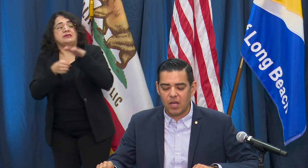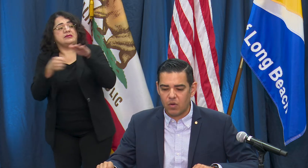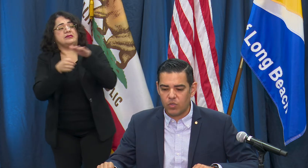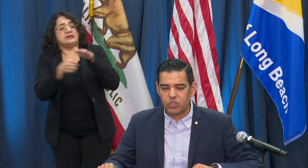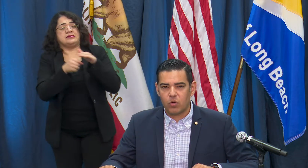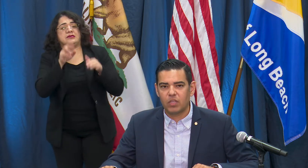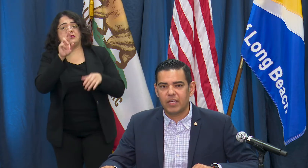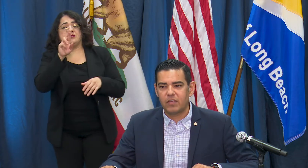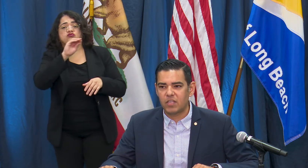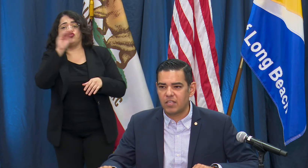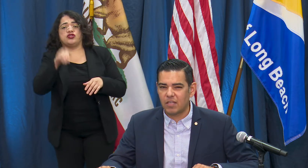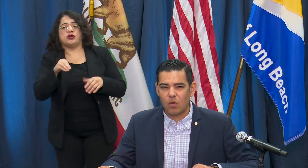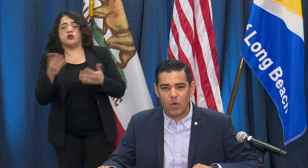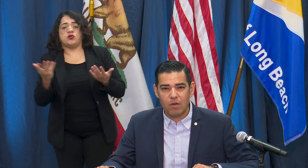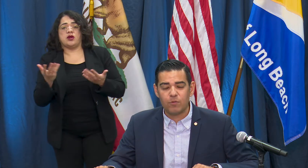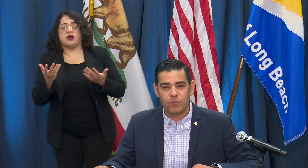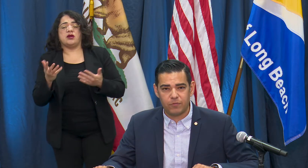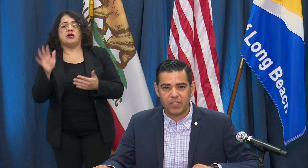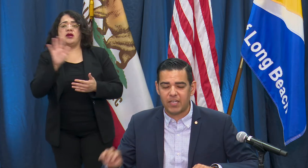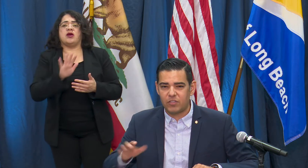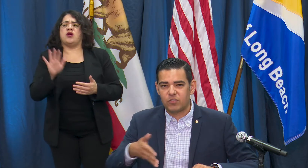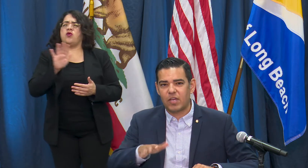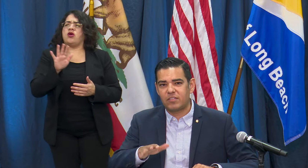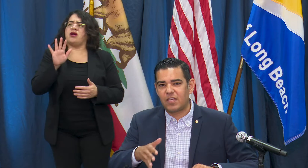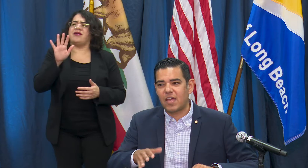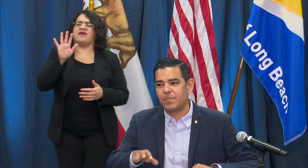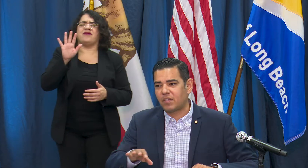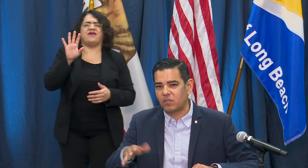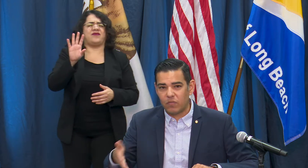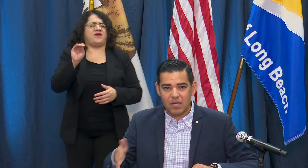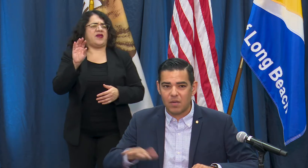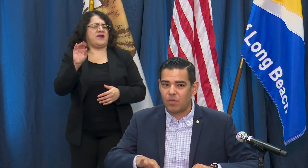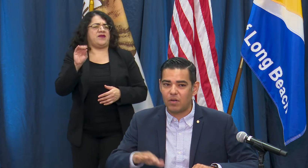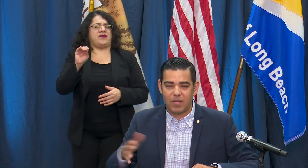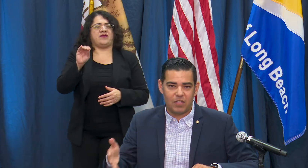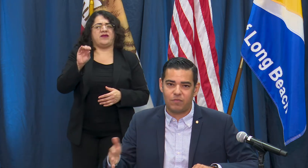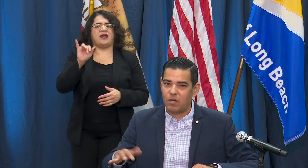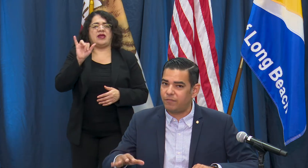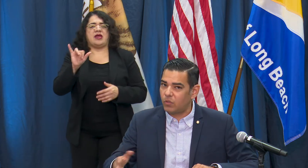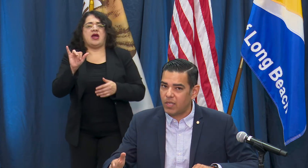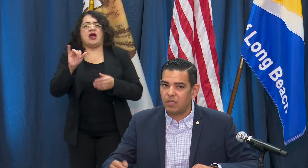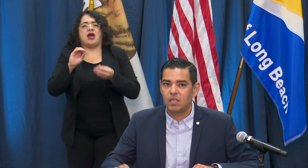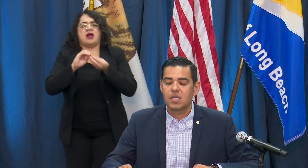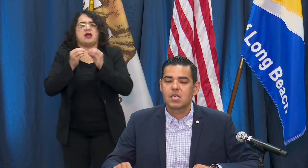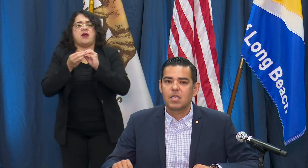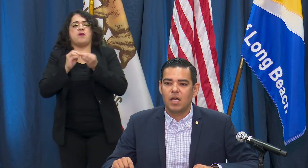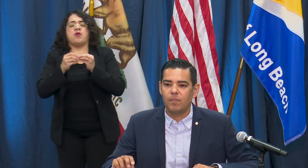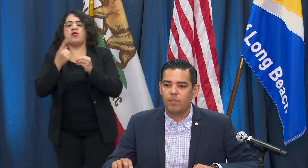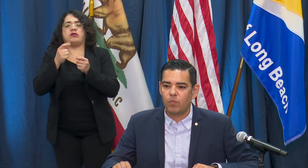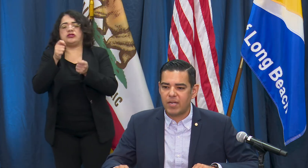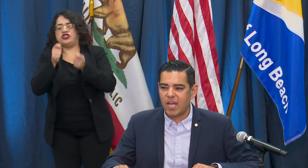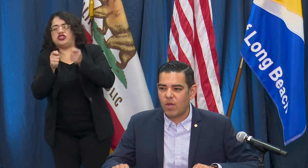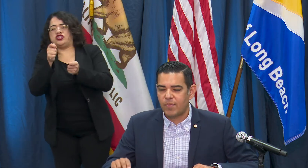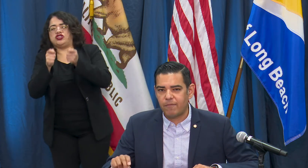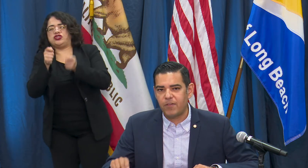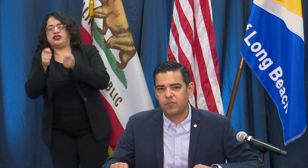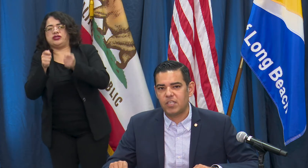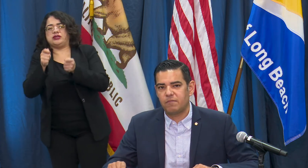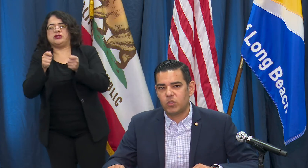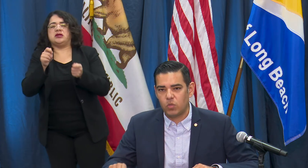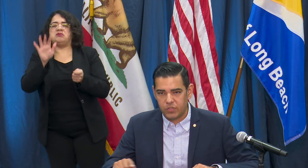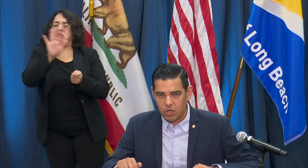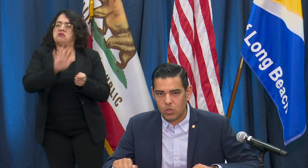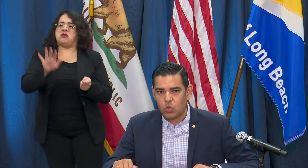which currently is around 50, and I say that because that number is very fluid. But right now we have about